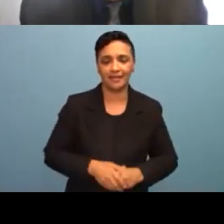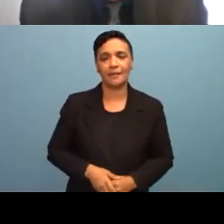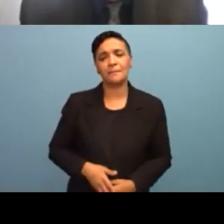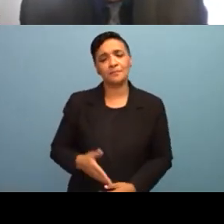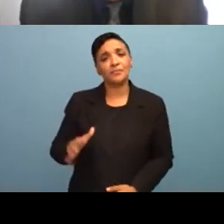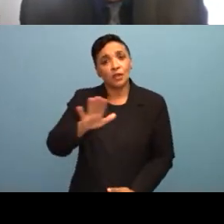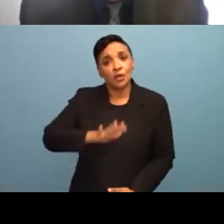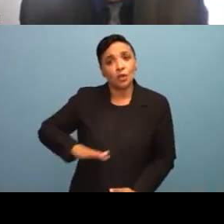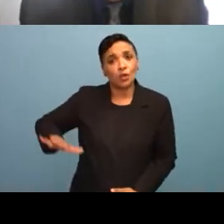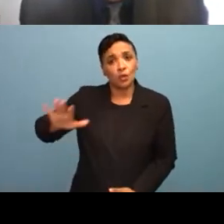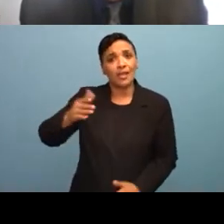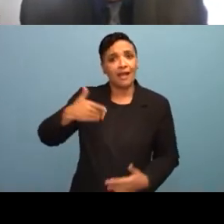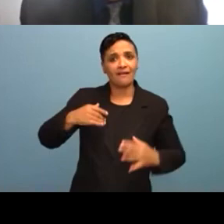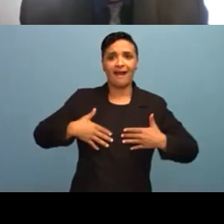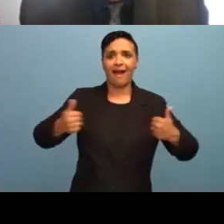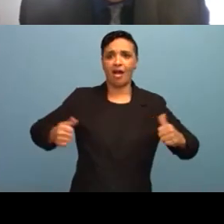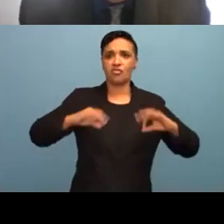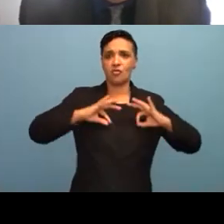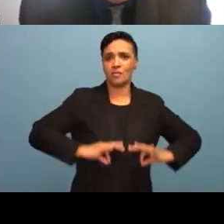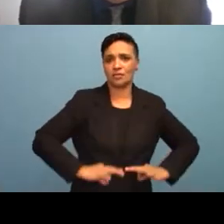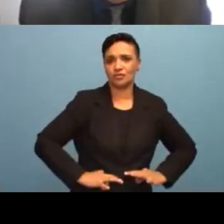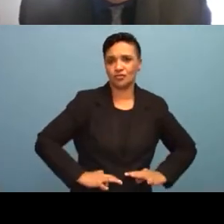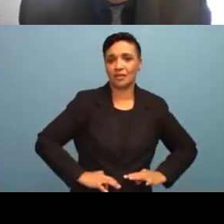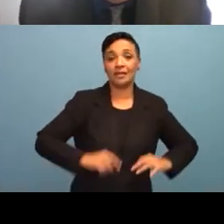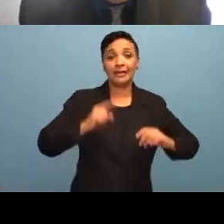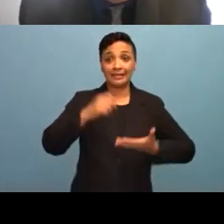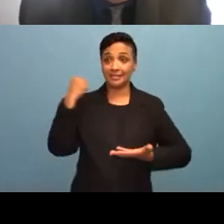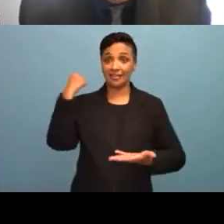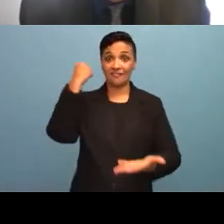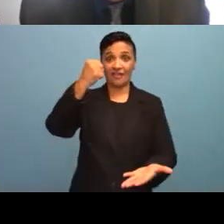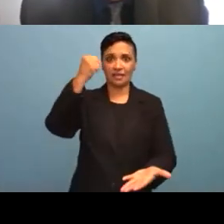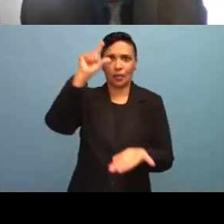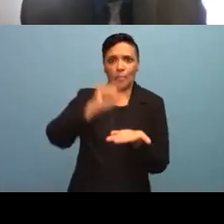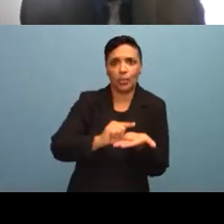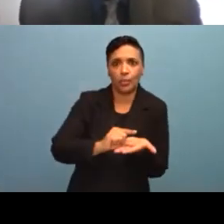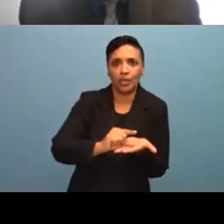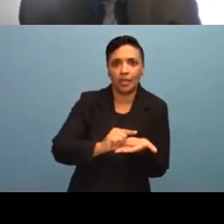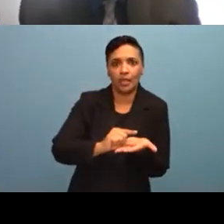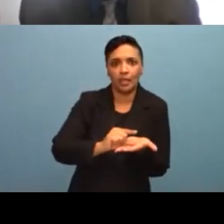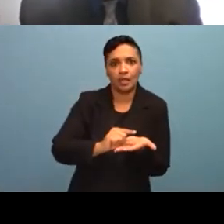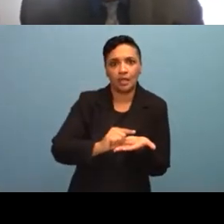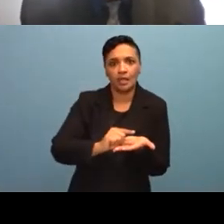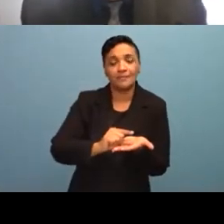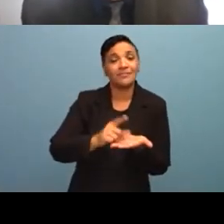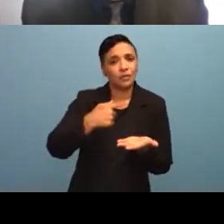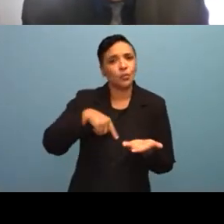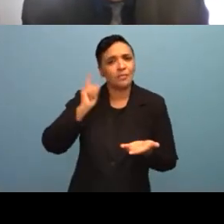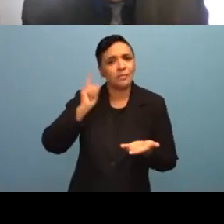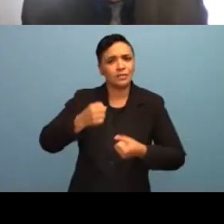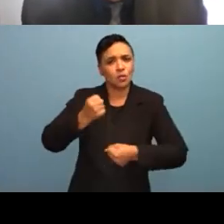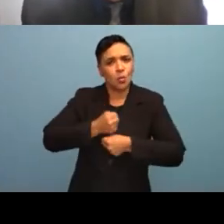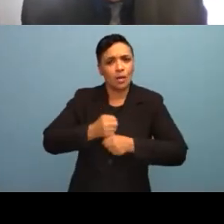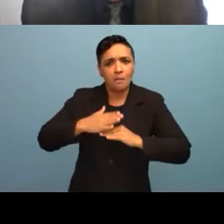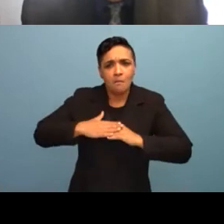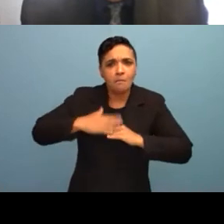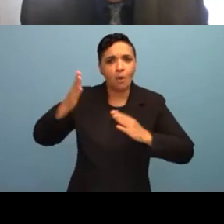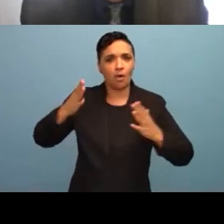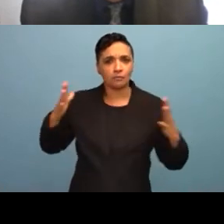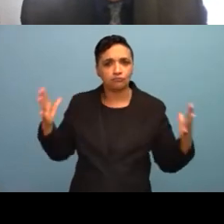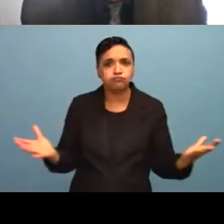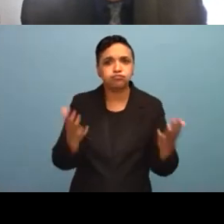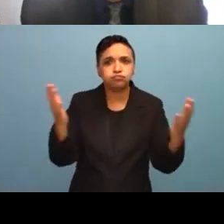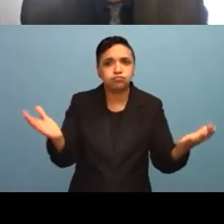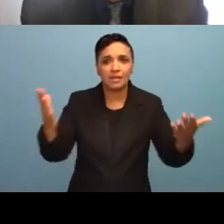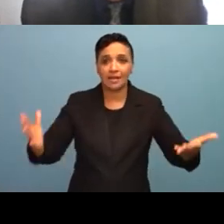in health ministries, which notoriously are underfunded. Yes. So the way that we get our work done is to leverage partnerships with